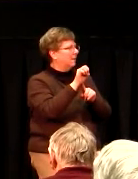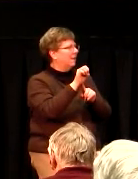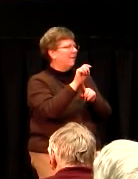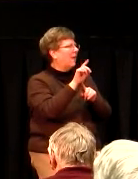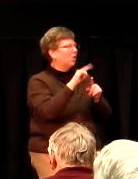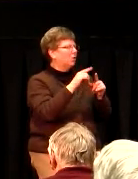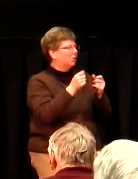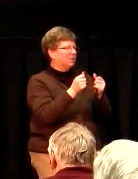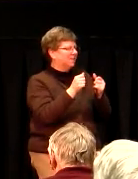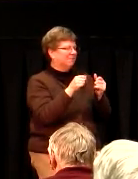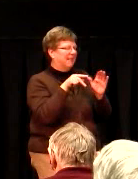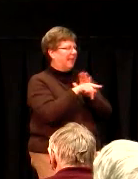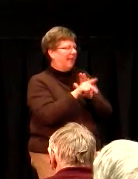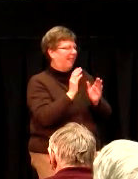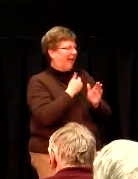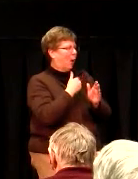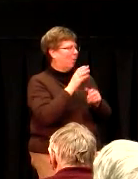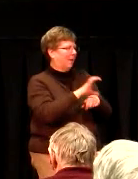computers.